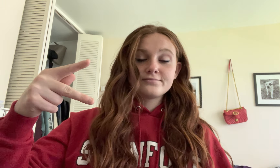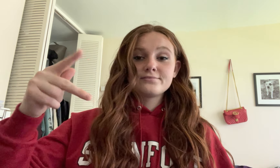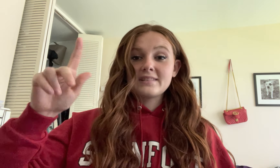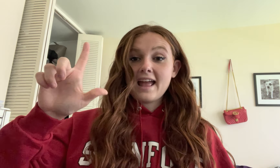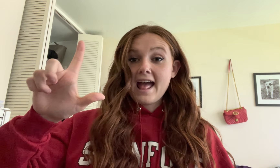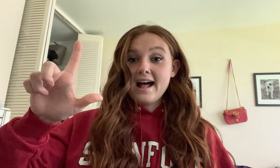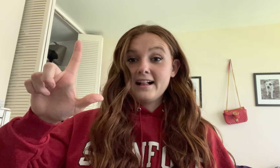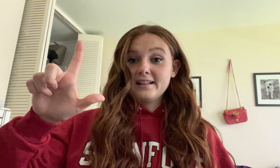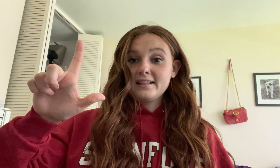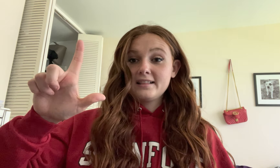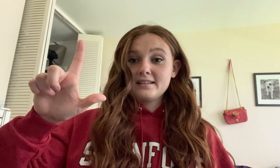L,